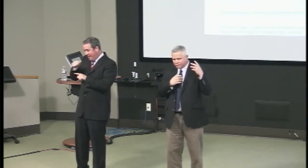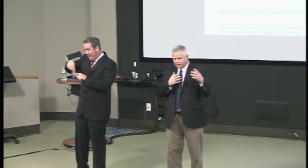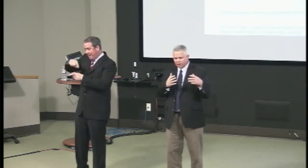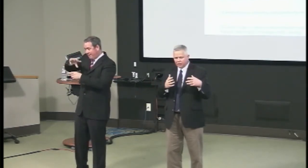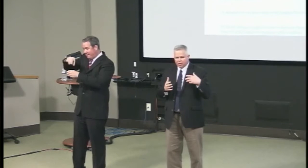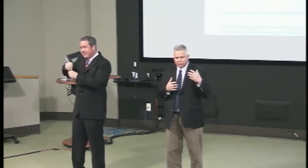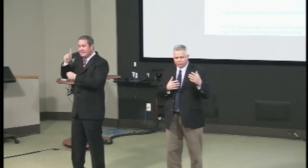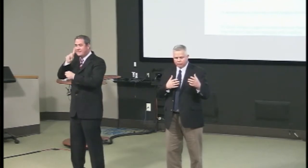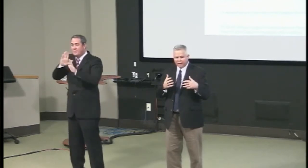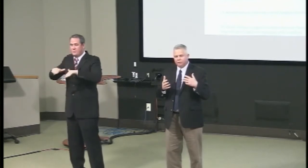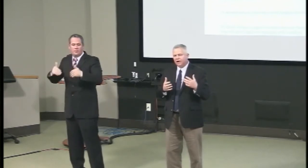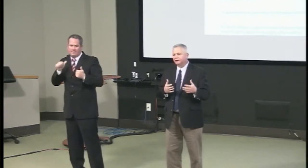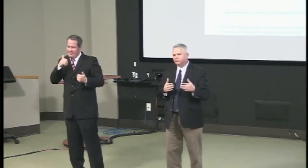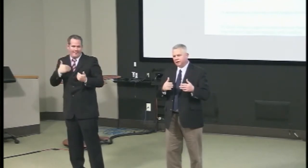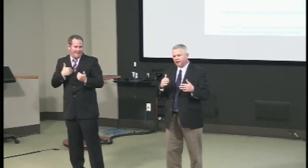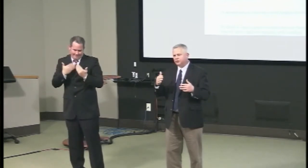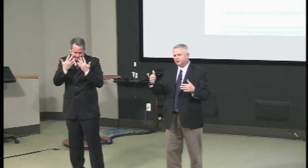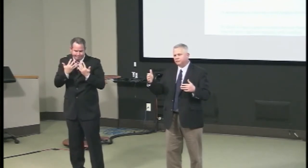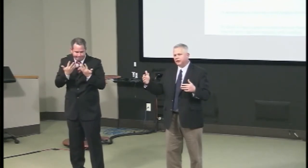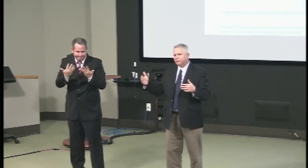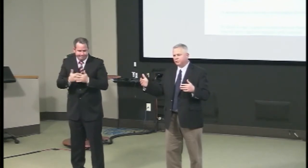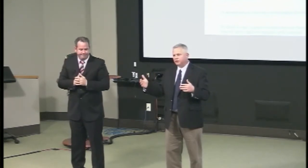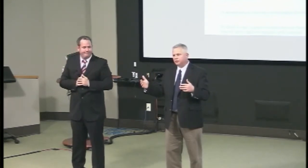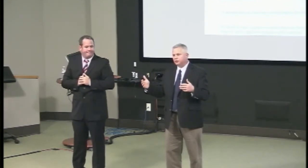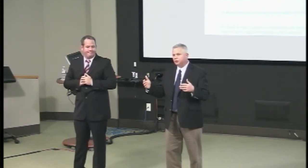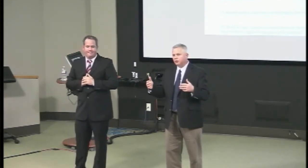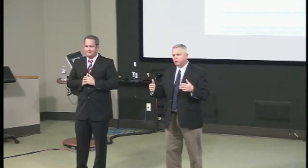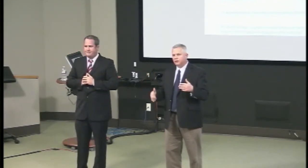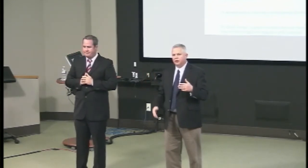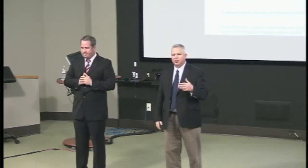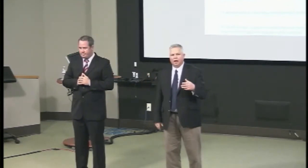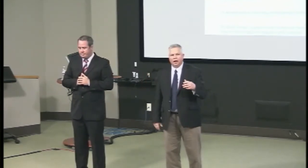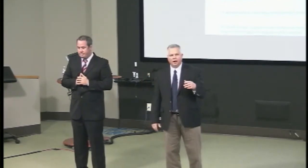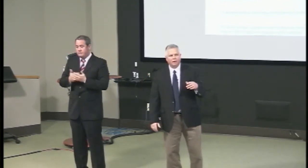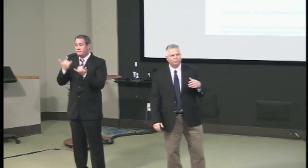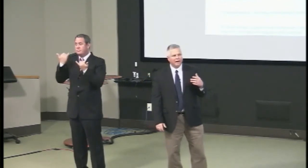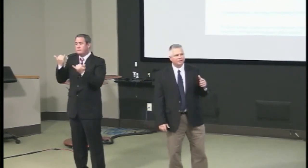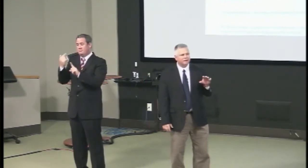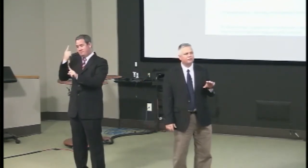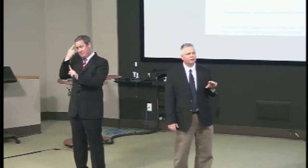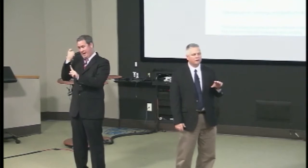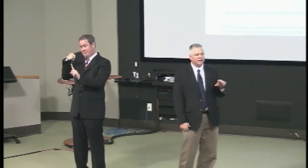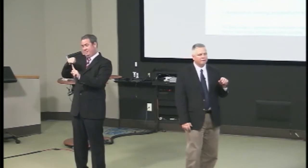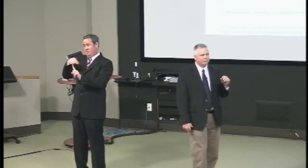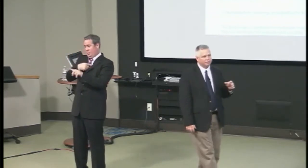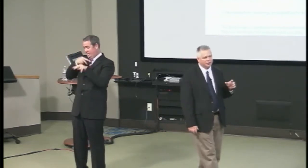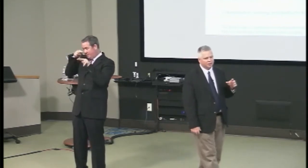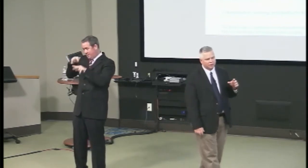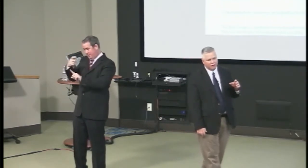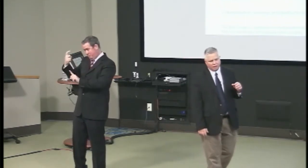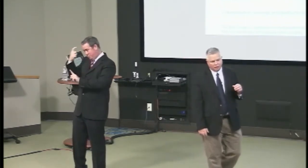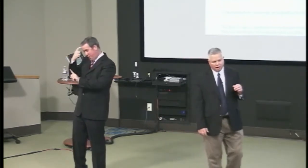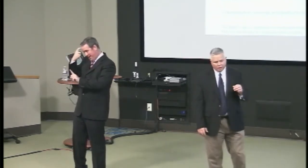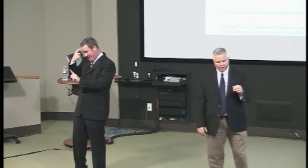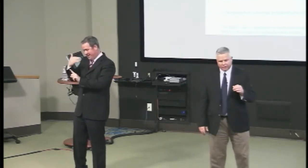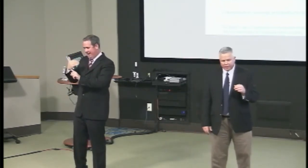these brain behavior relationships that I'm going to explore might differ and might be